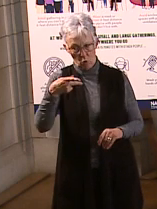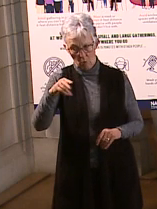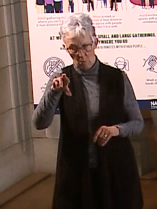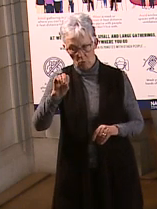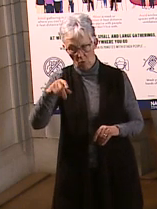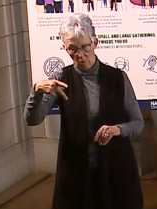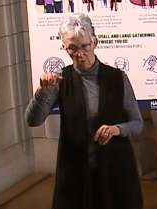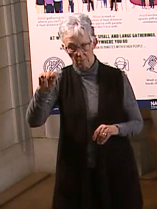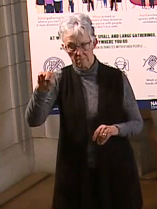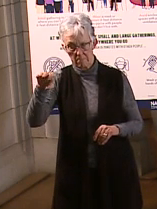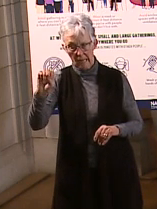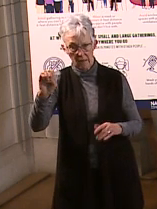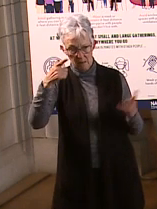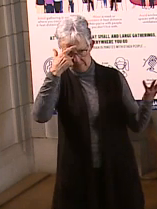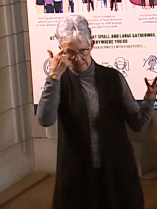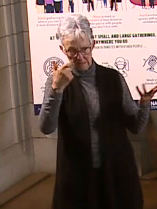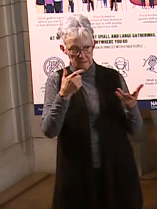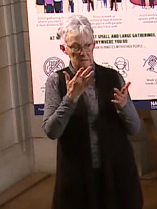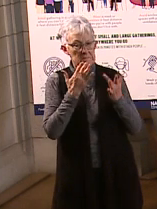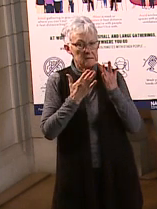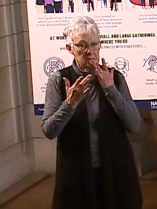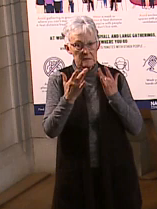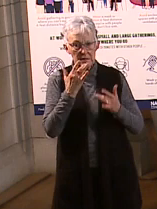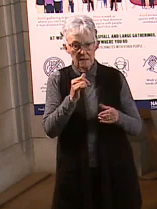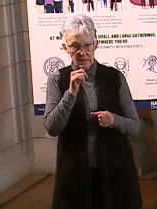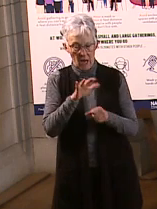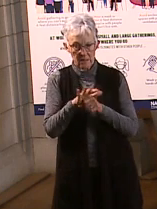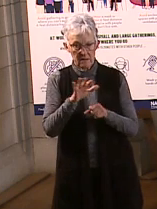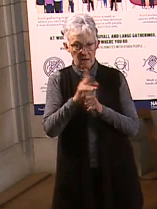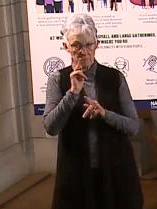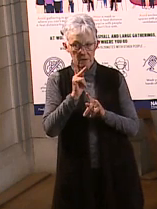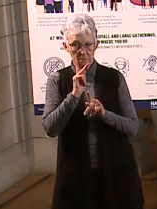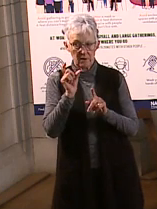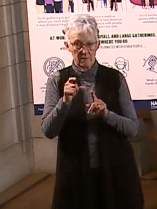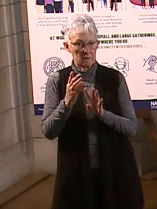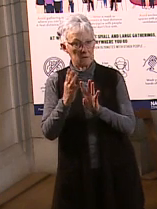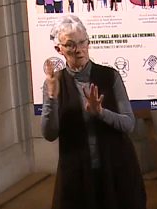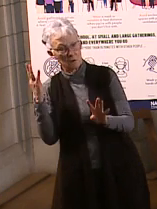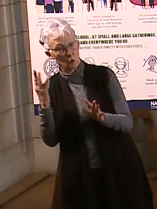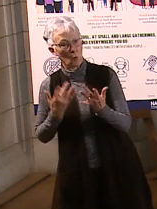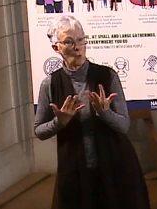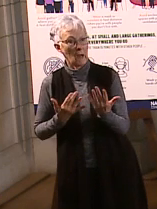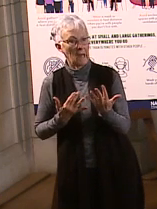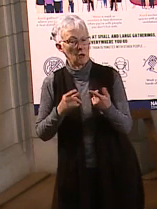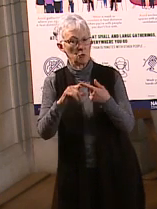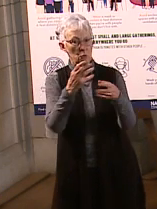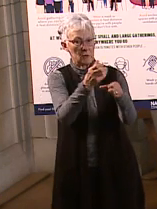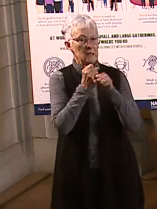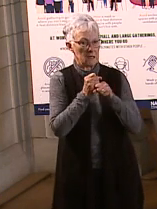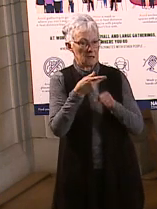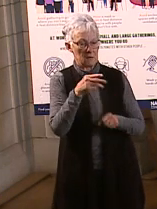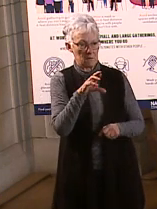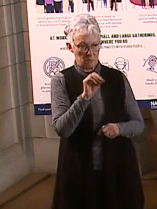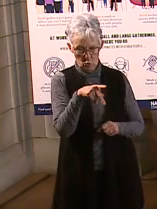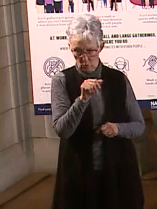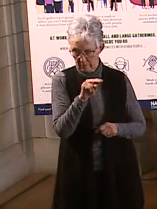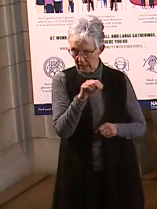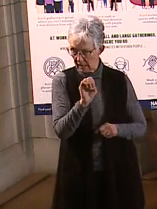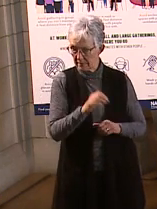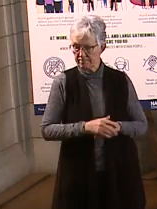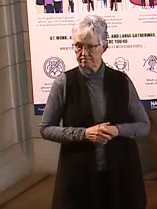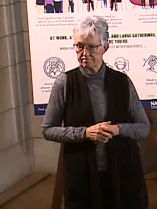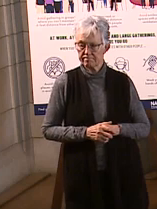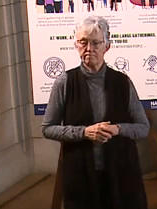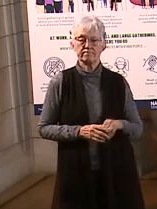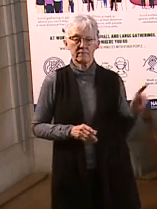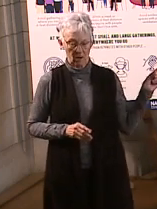did before, as far as maybe waiving that wait time as part of their service? Oh, okay, so Andrew's asking about, obviously with the cold